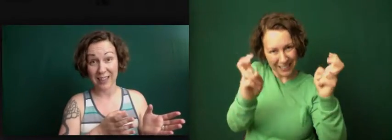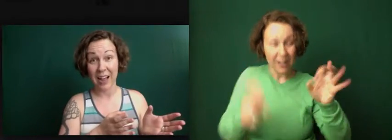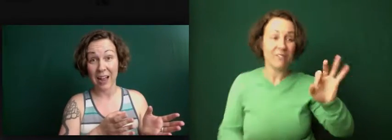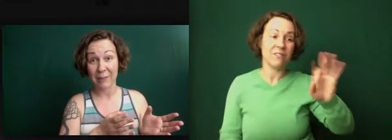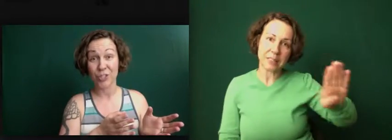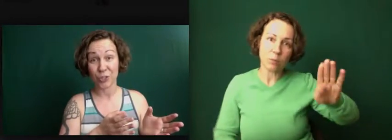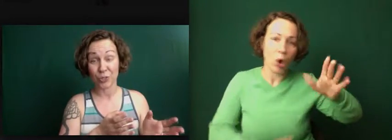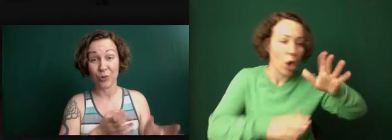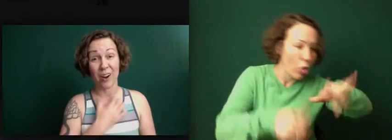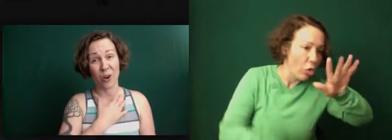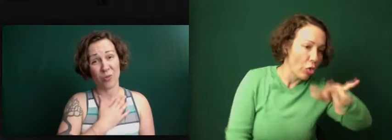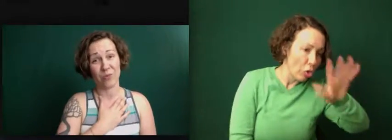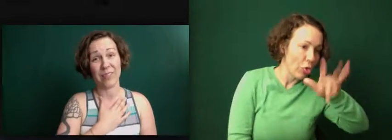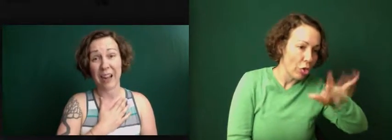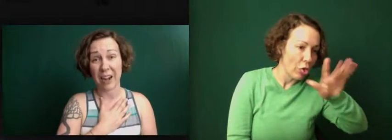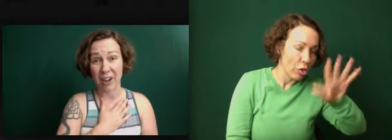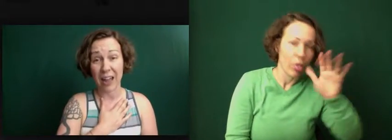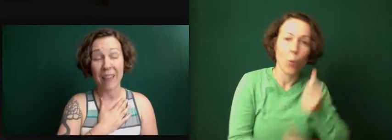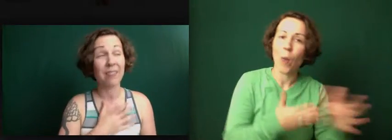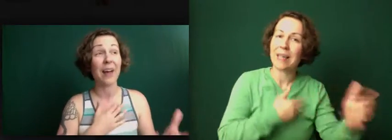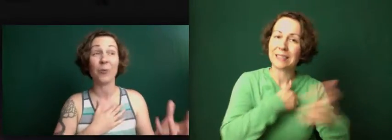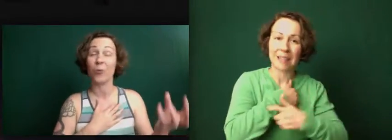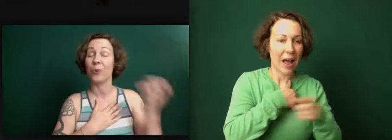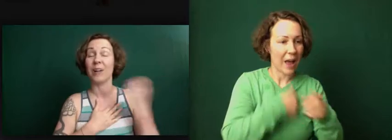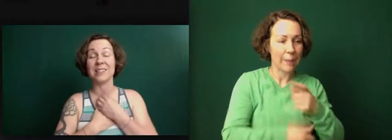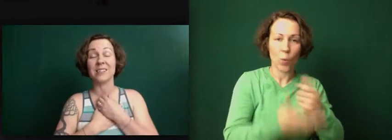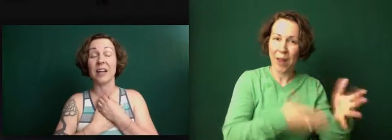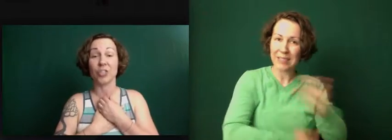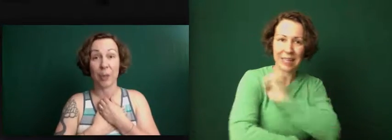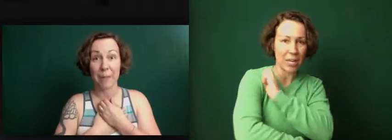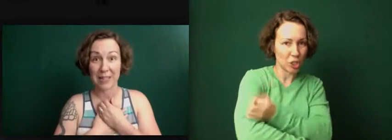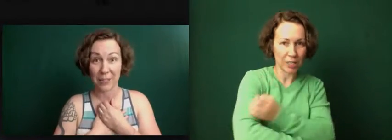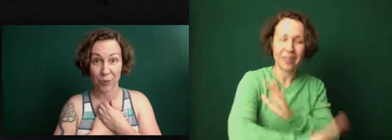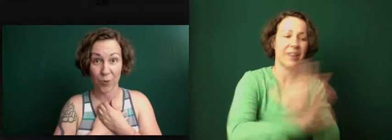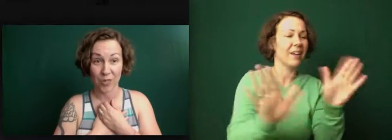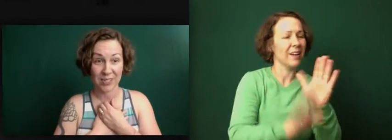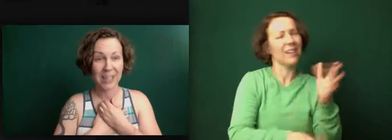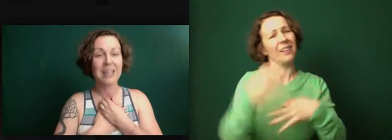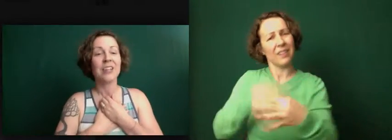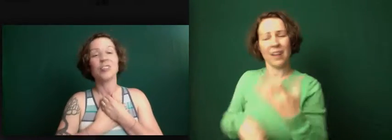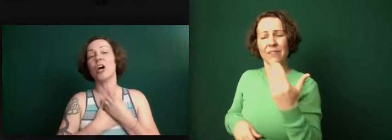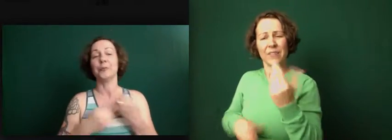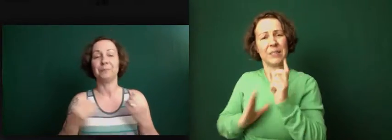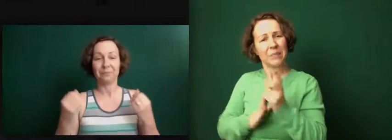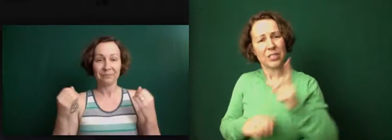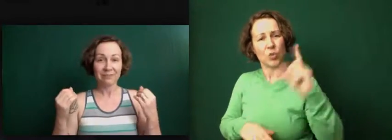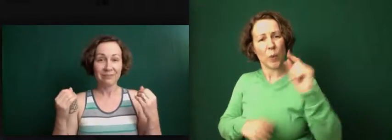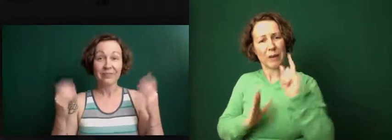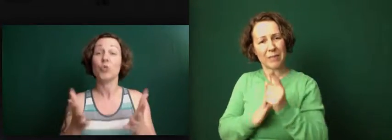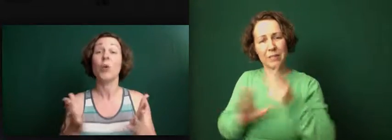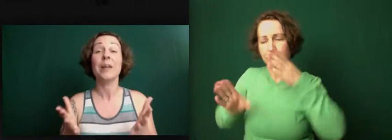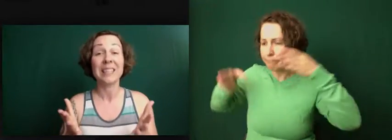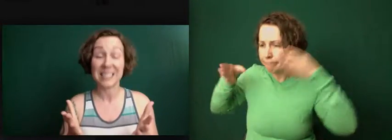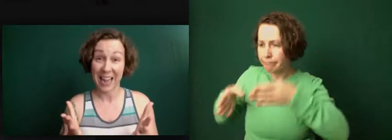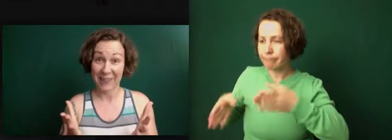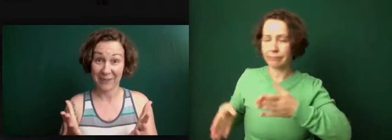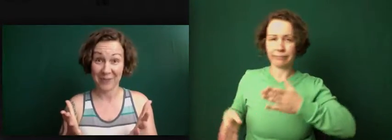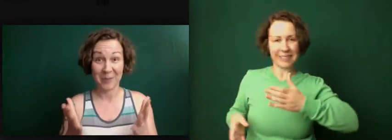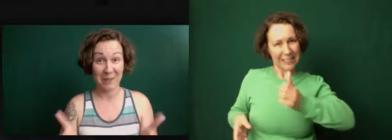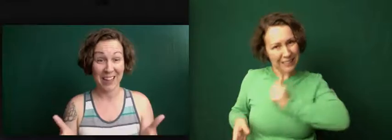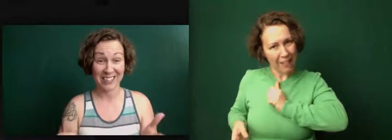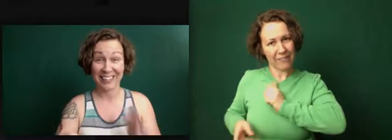devoting that time to our own care, and that will bring us such amazing rewards. So, 20